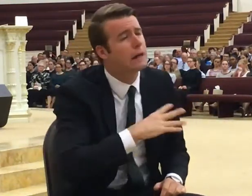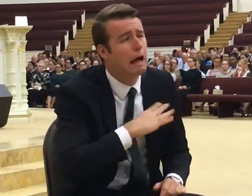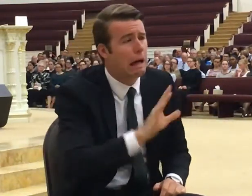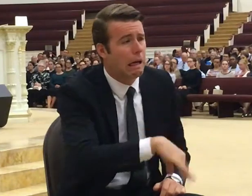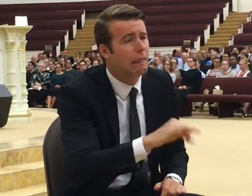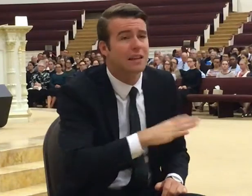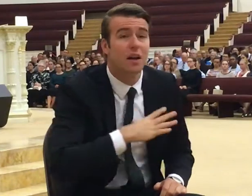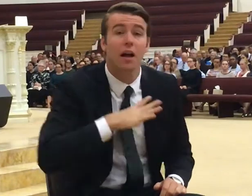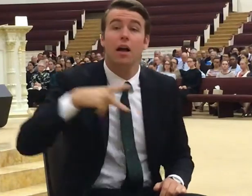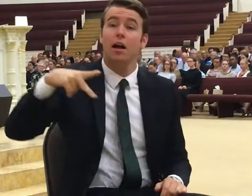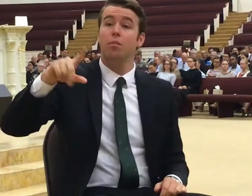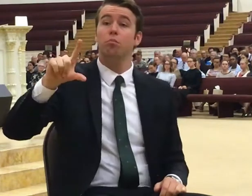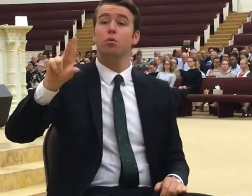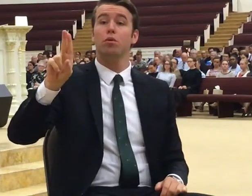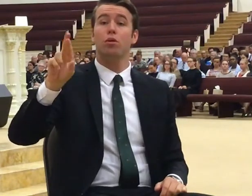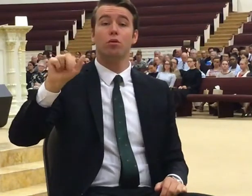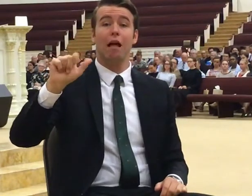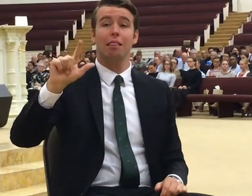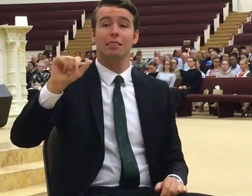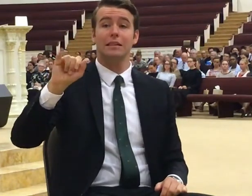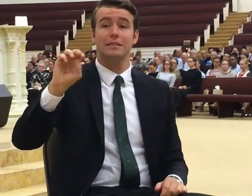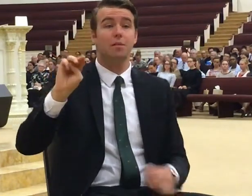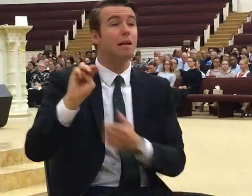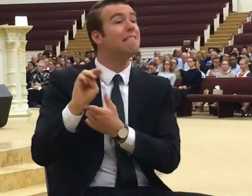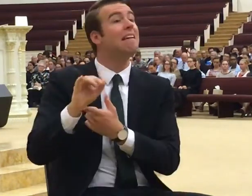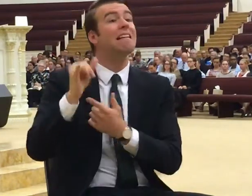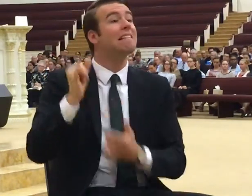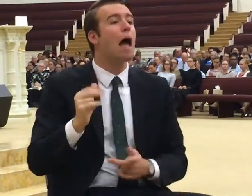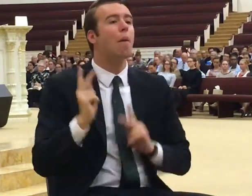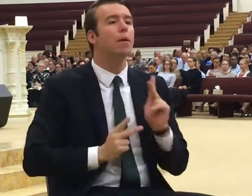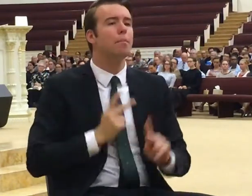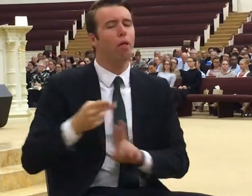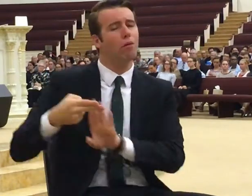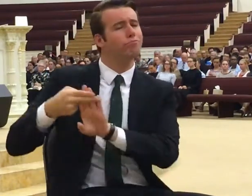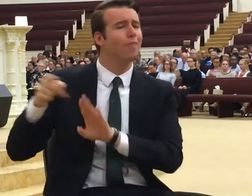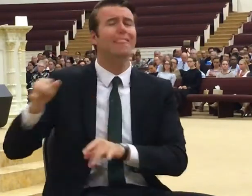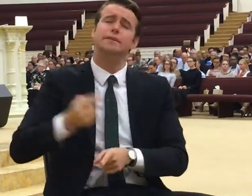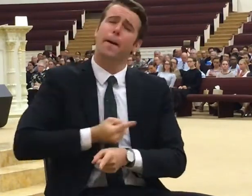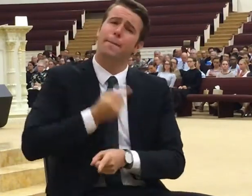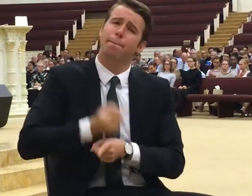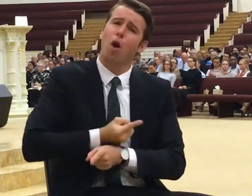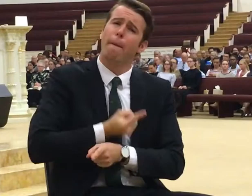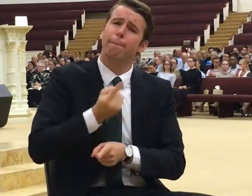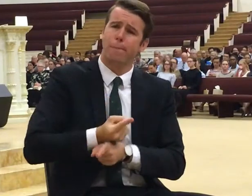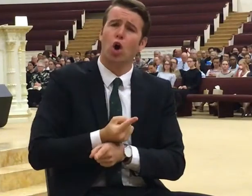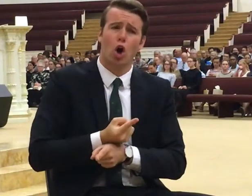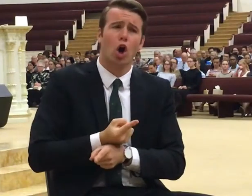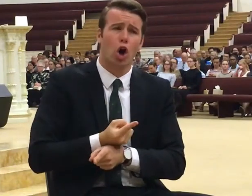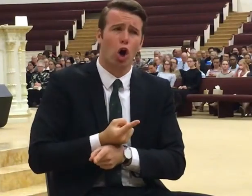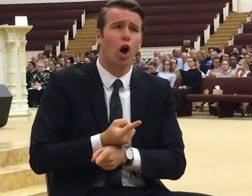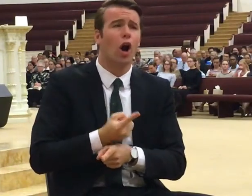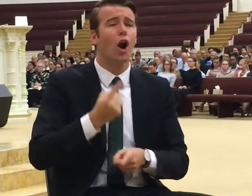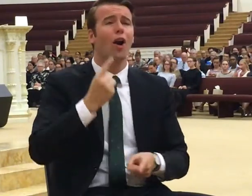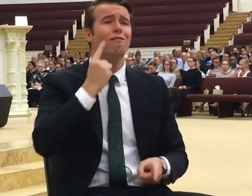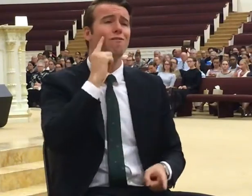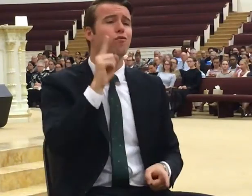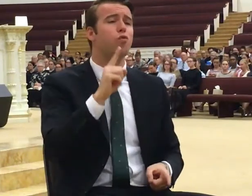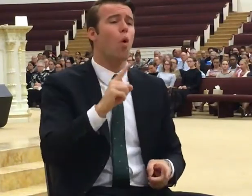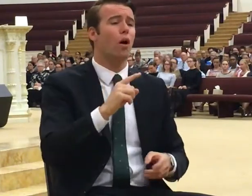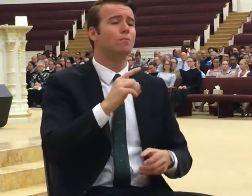Pluralism is now thought to be a proper characteristic of a